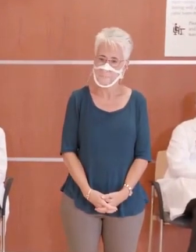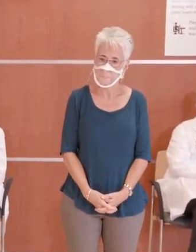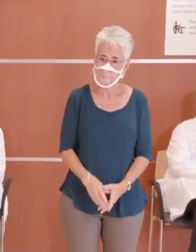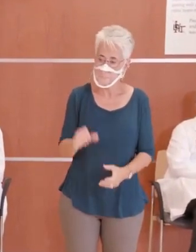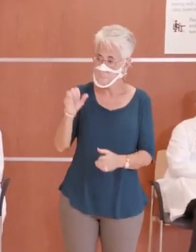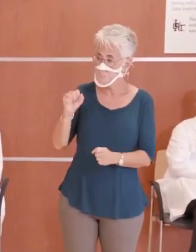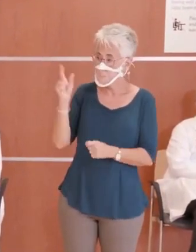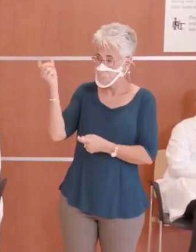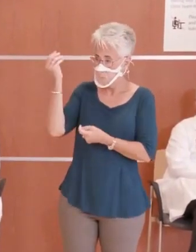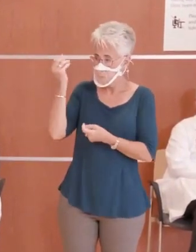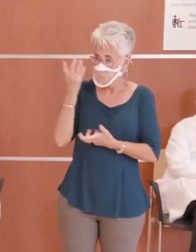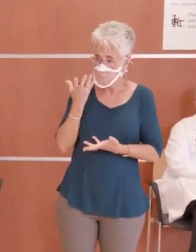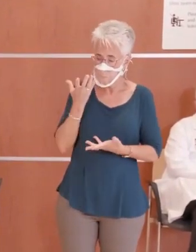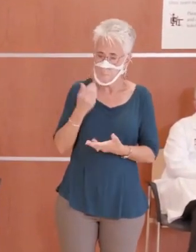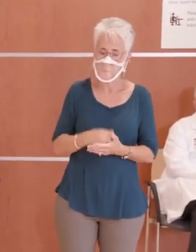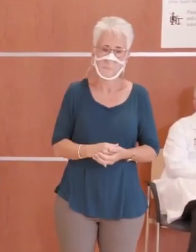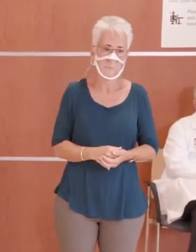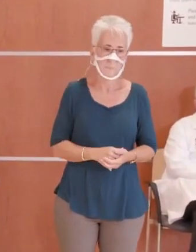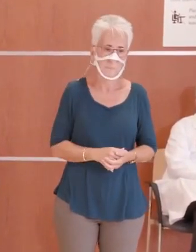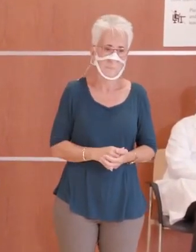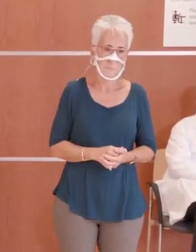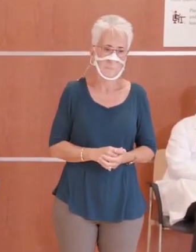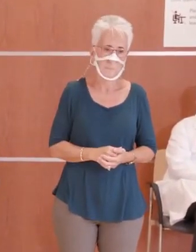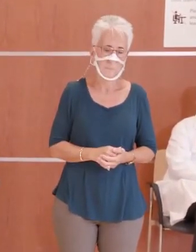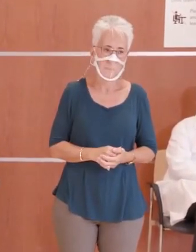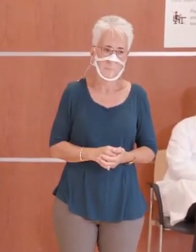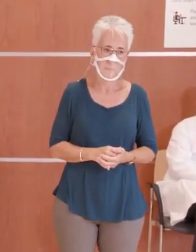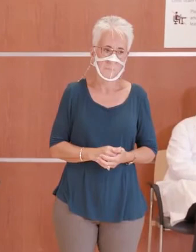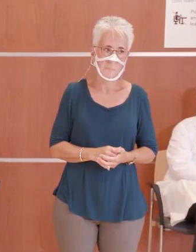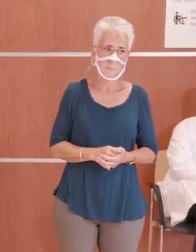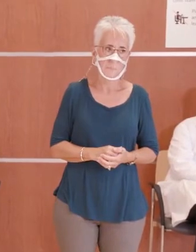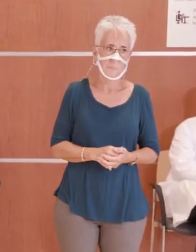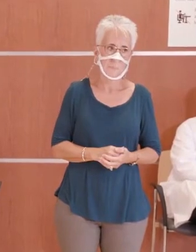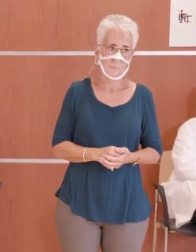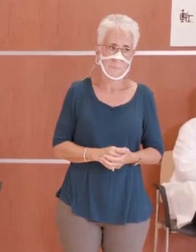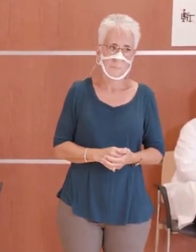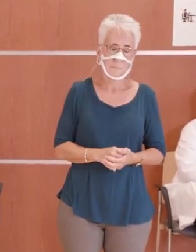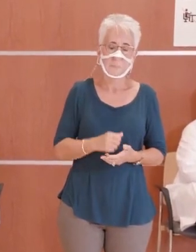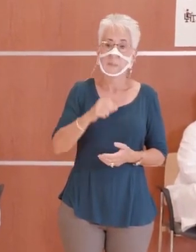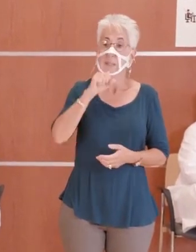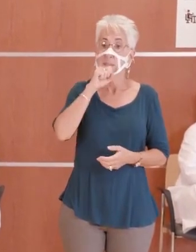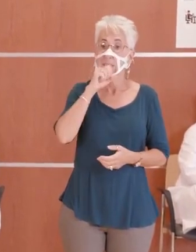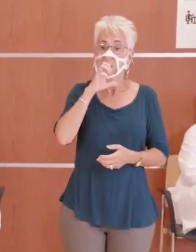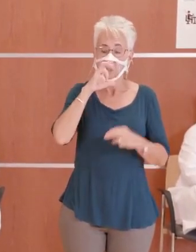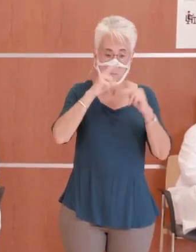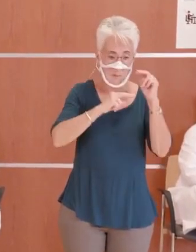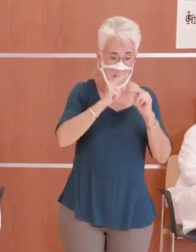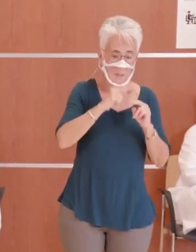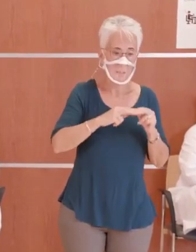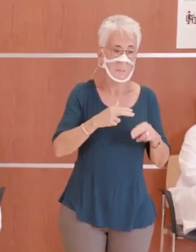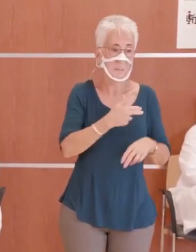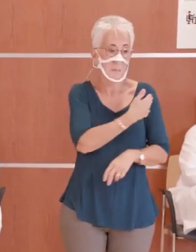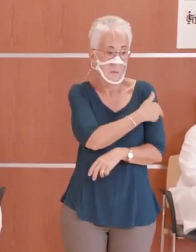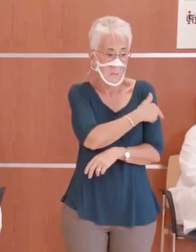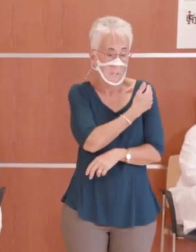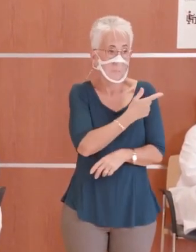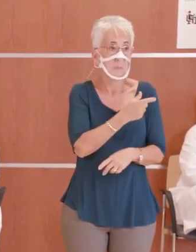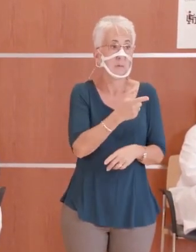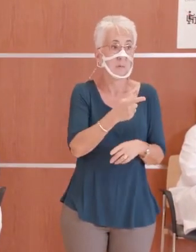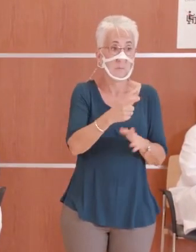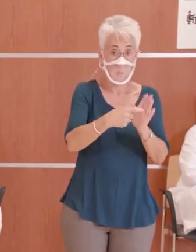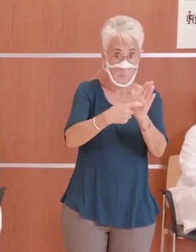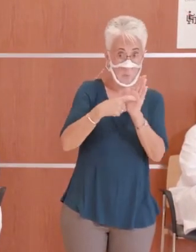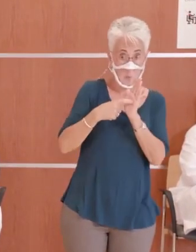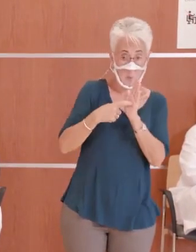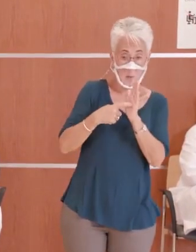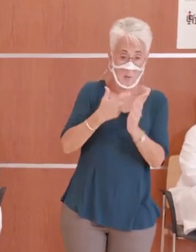Can you tell me what you think about healthcare facilities, hospitals, but also senior care facilities requiring vaccination